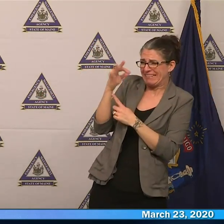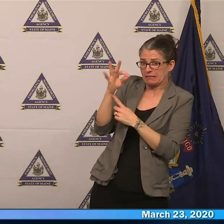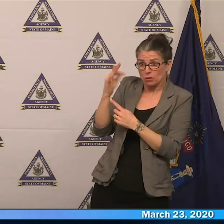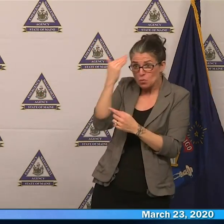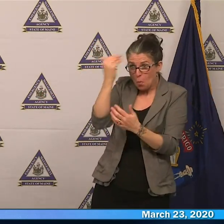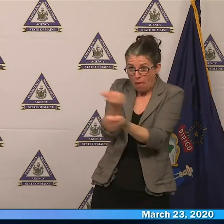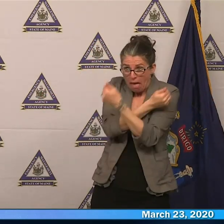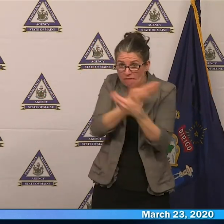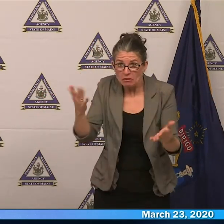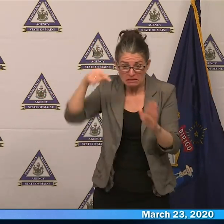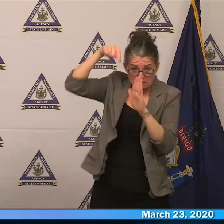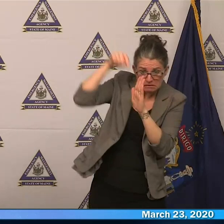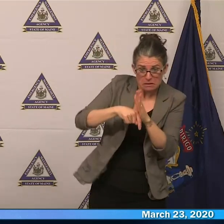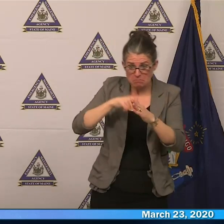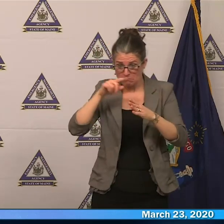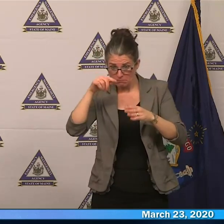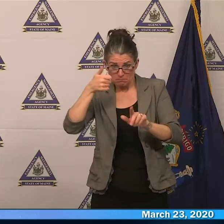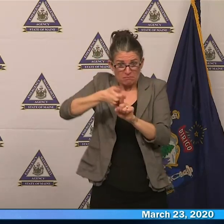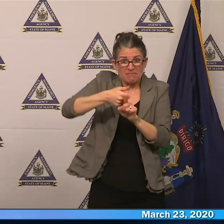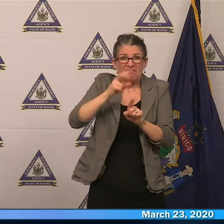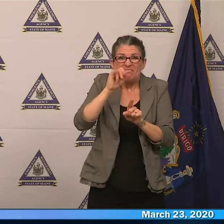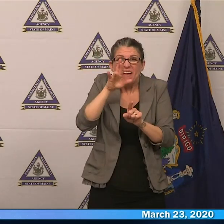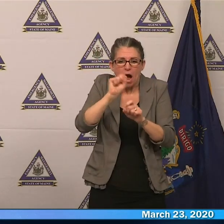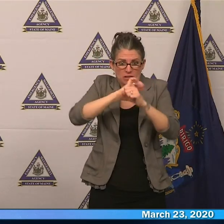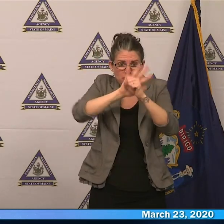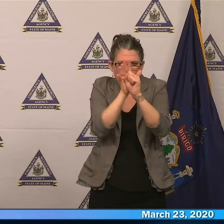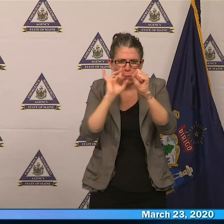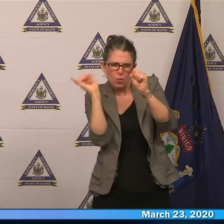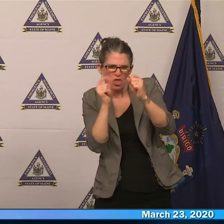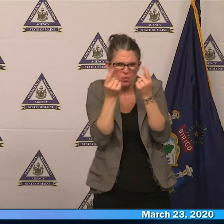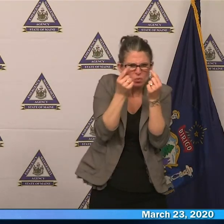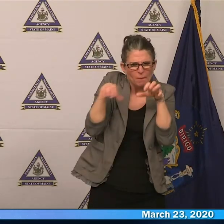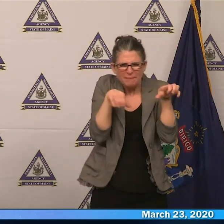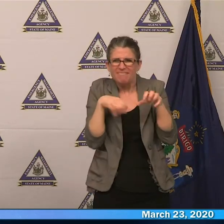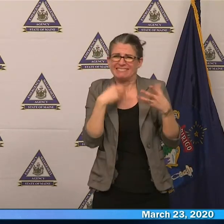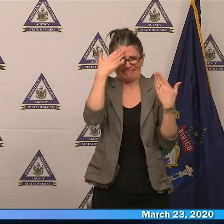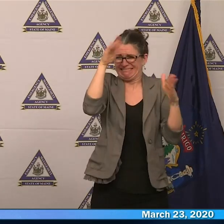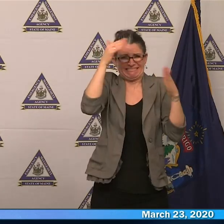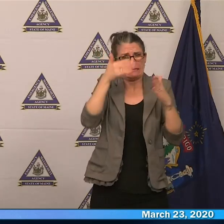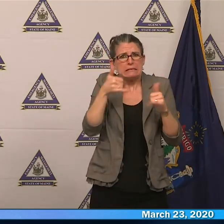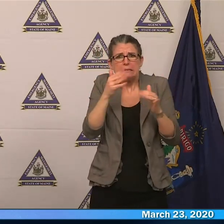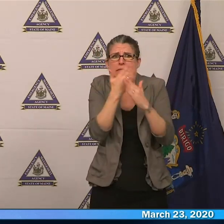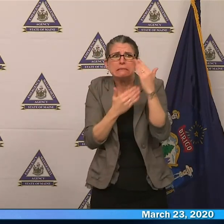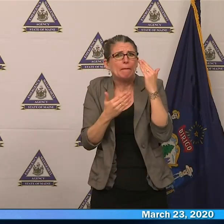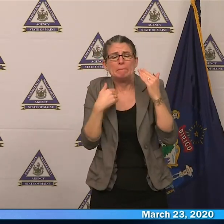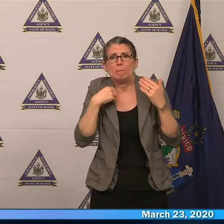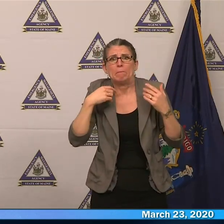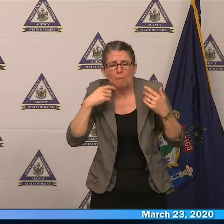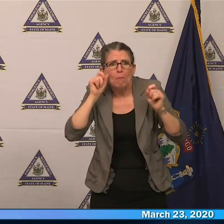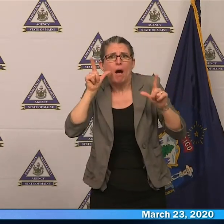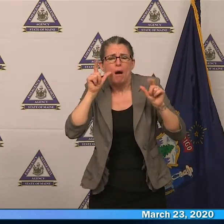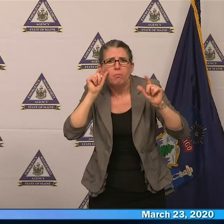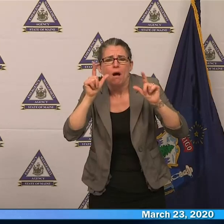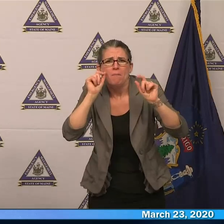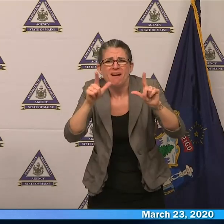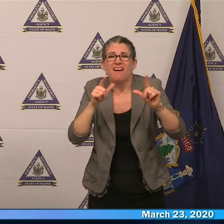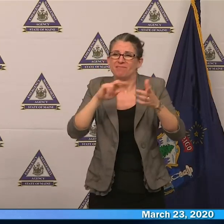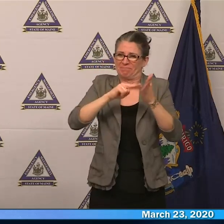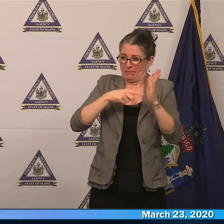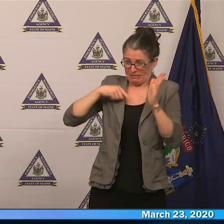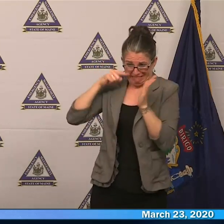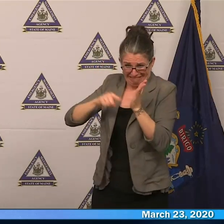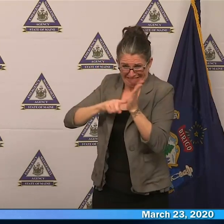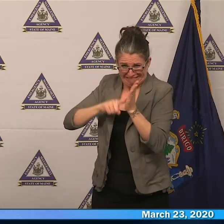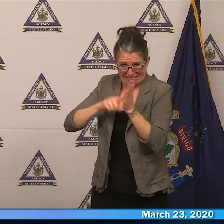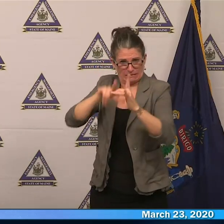iceberg. So what we know right now is that even if COVID-19 has not been confirmed in your county,